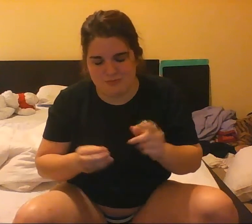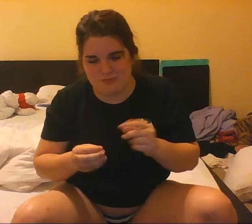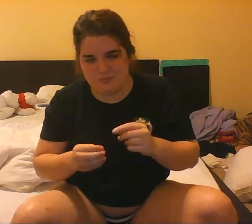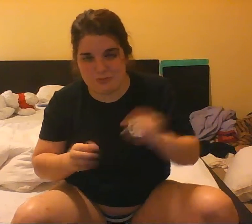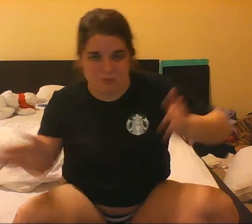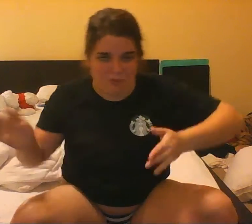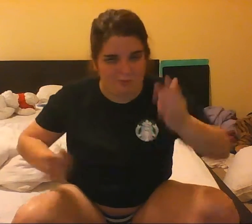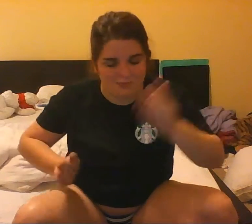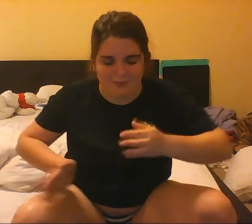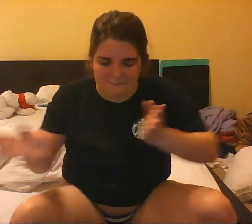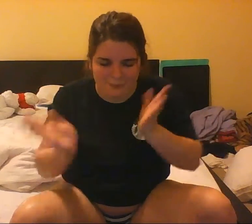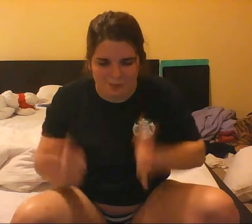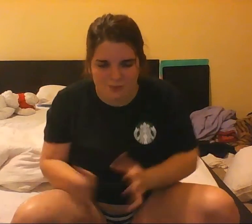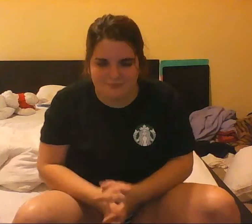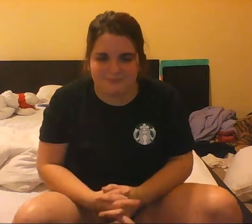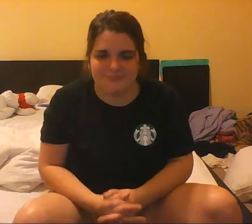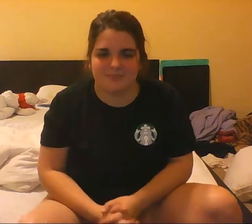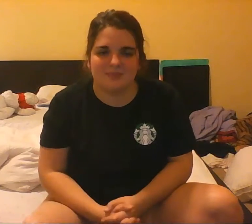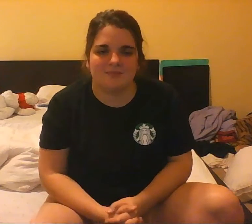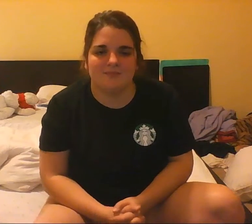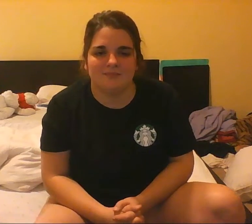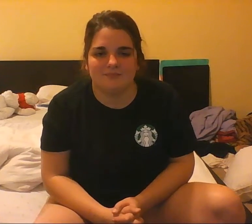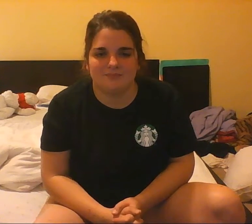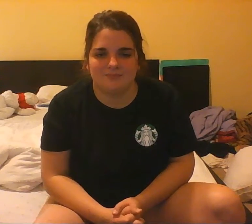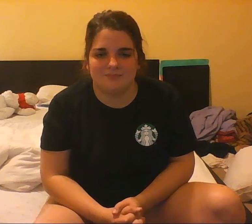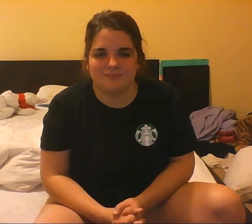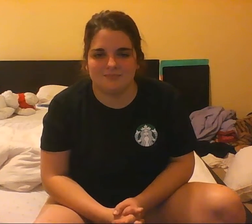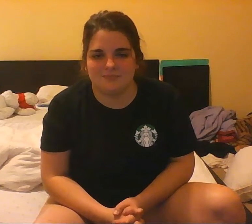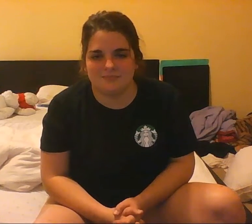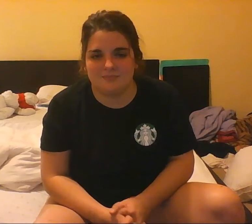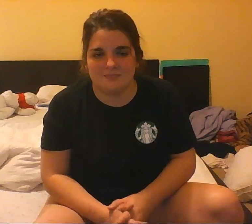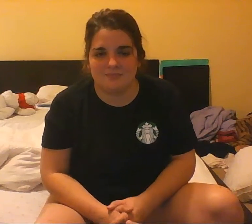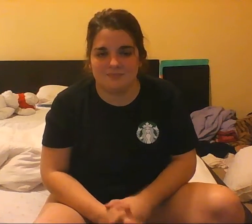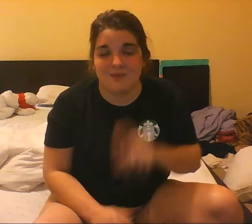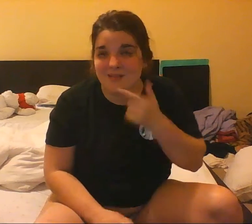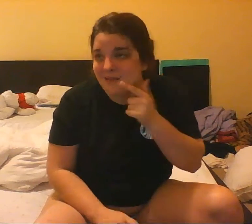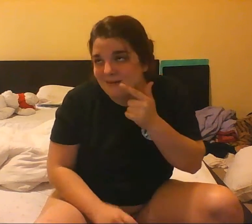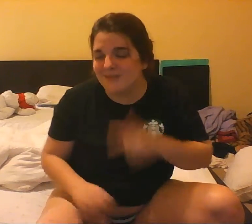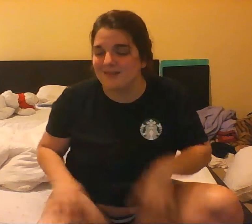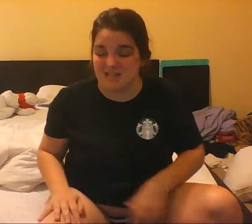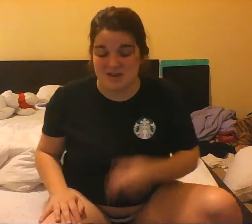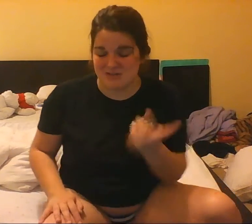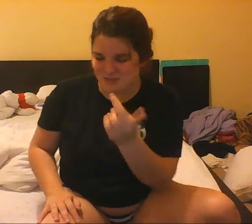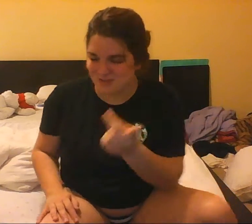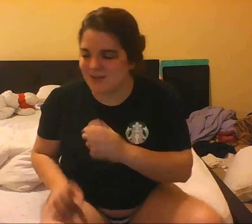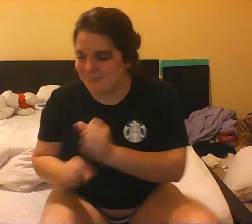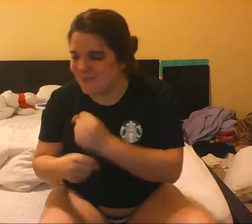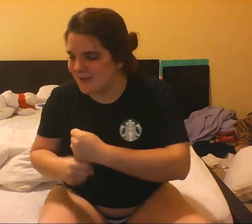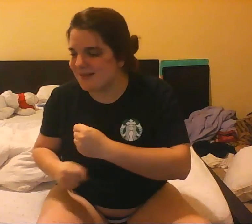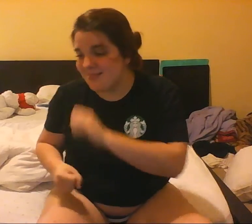decides it's over, and he, you know, deals with it in a healthy way. It's a better movie. We should make this movie, Bridget. Yes, we should. I'm sure Hollywood would be all about getting that